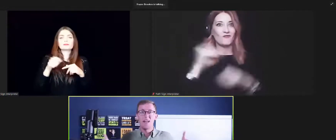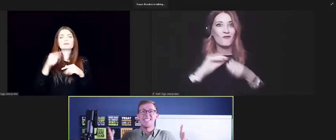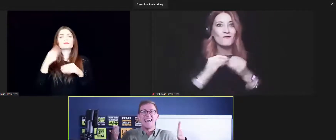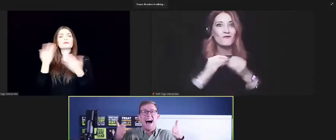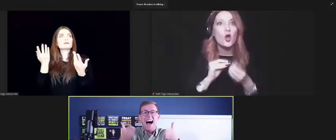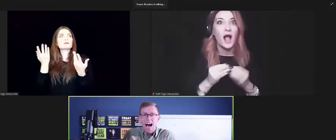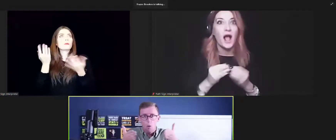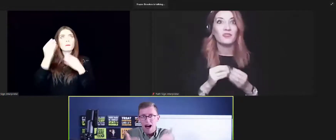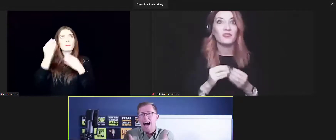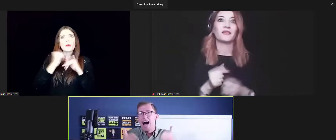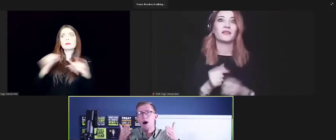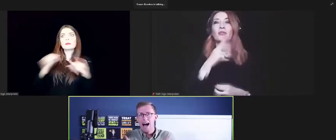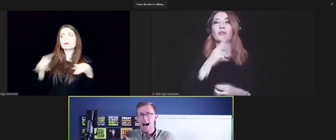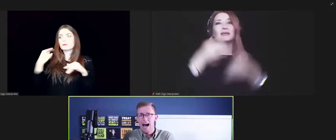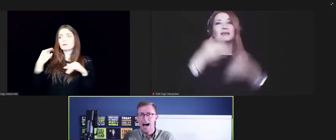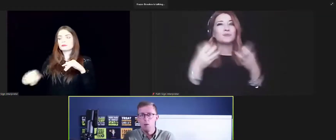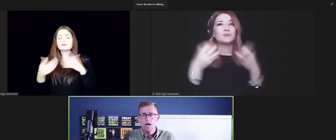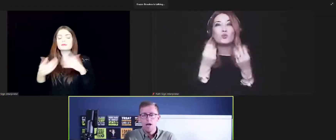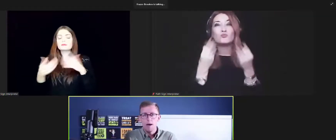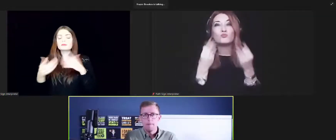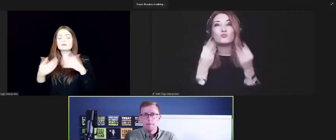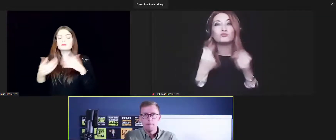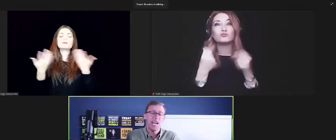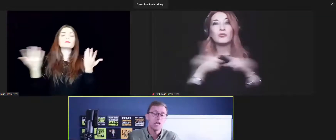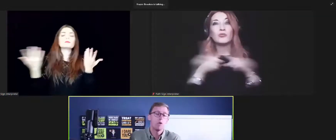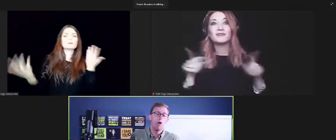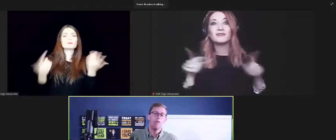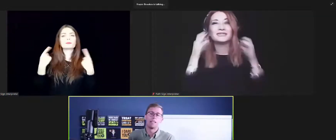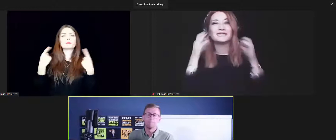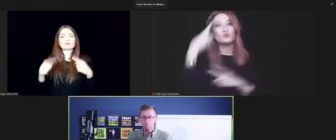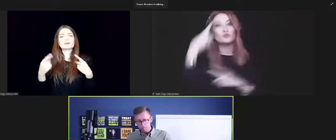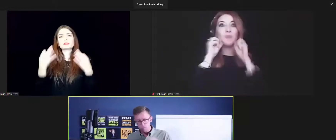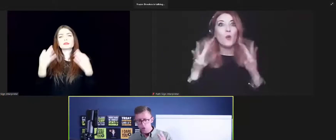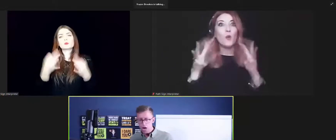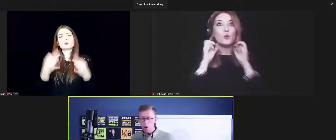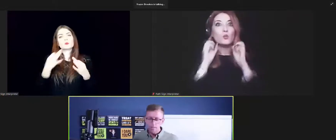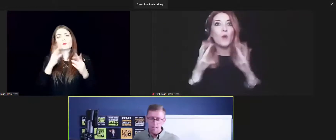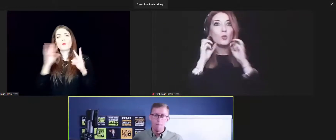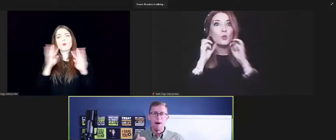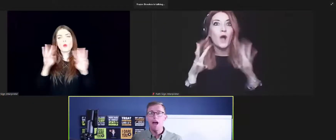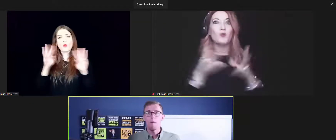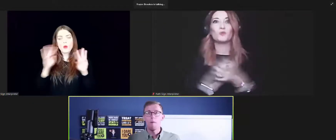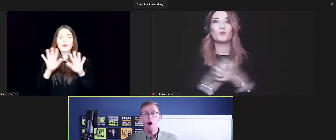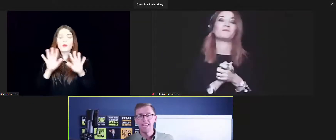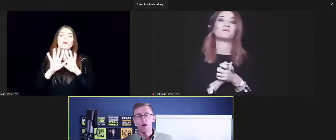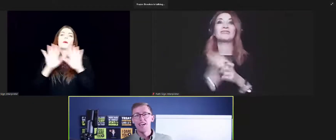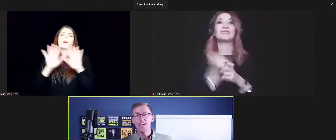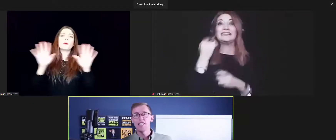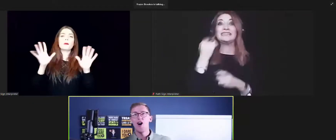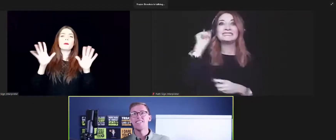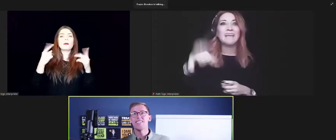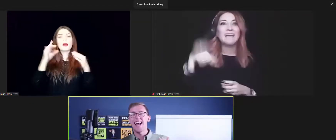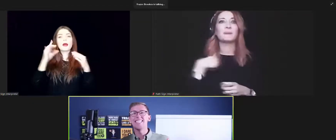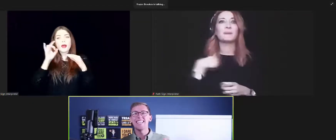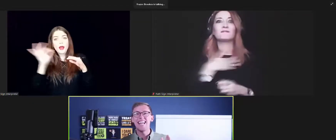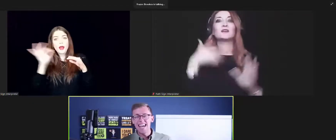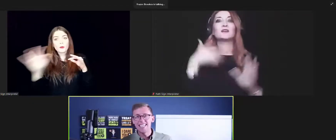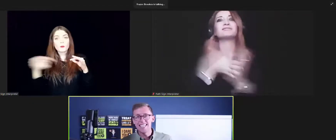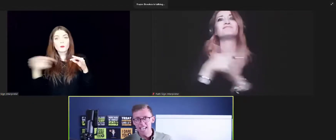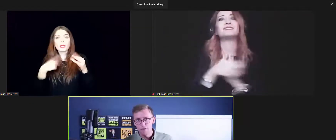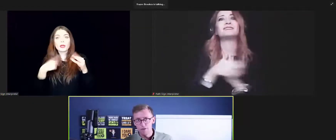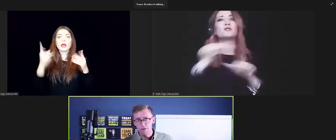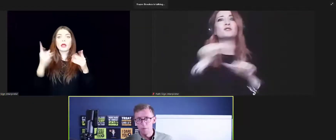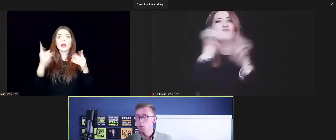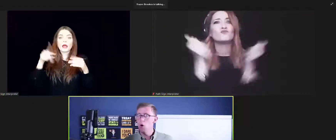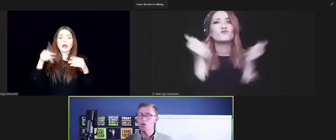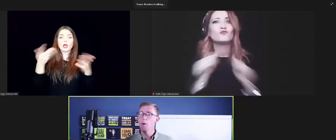the how, because that's the most important thing. So my network marketing career started in